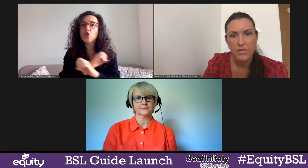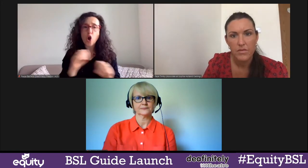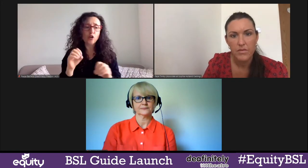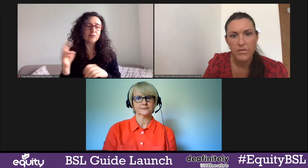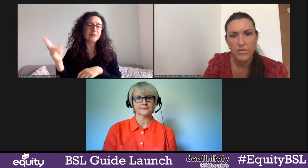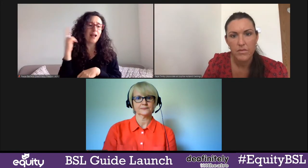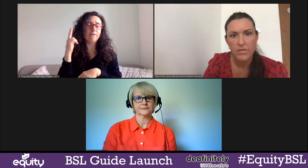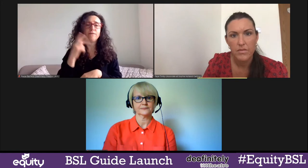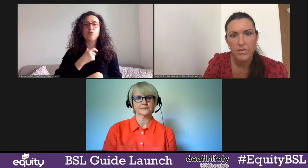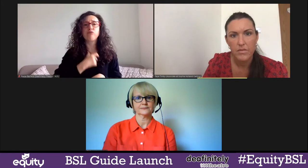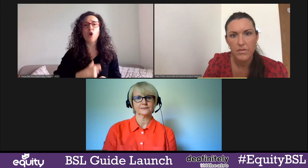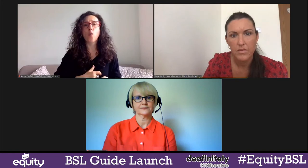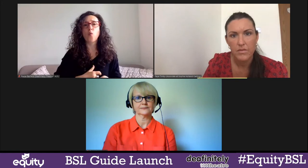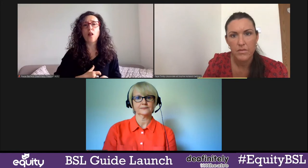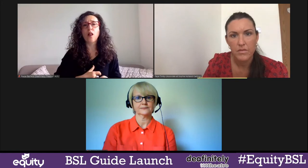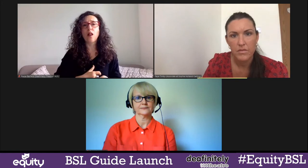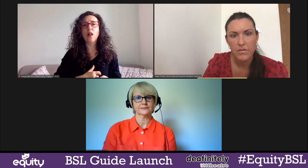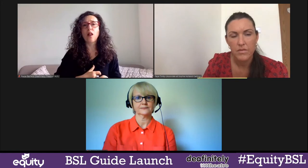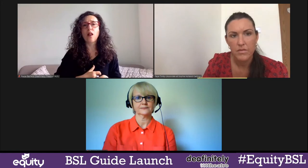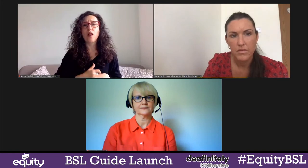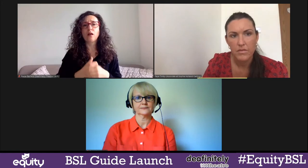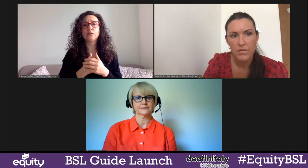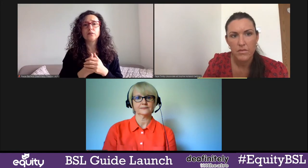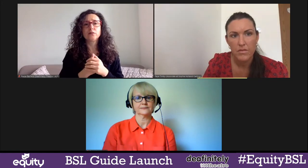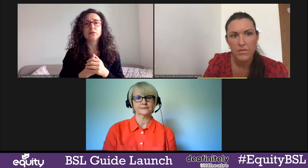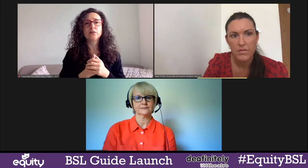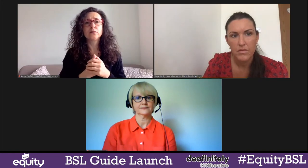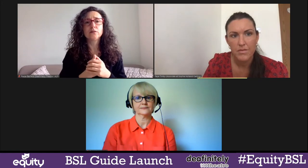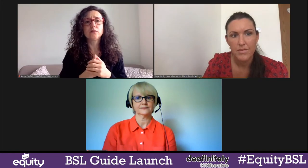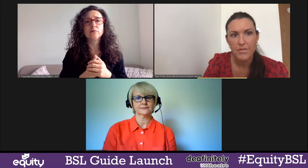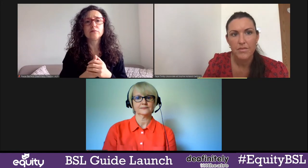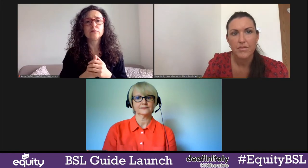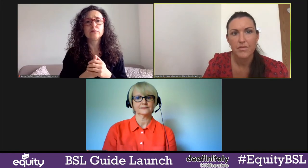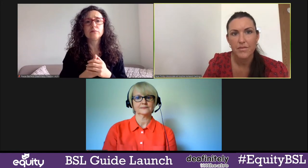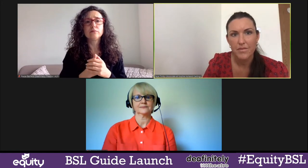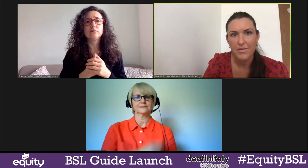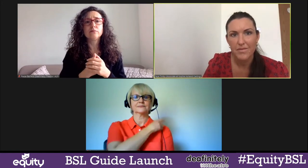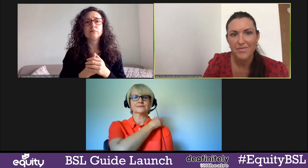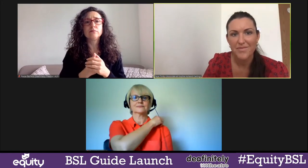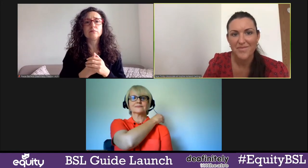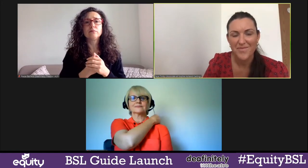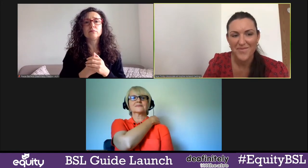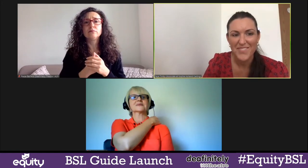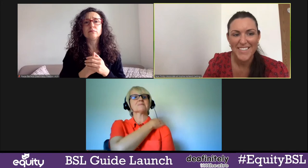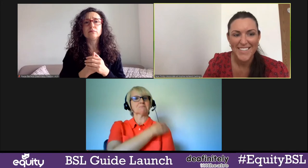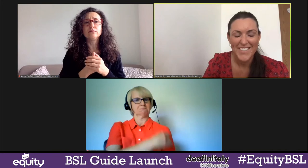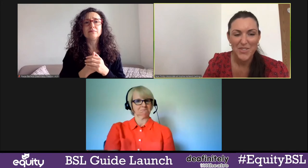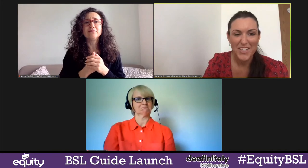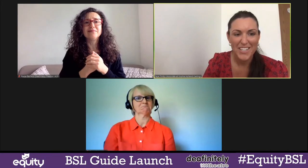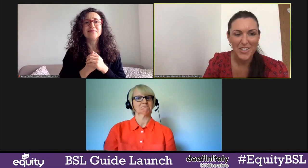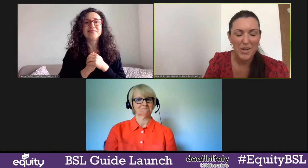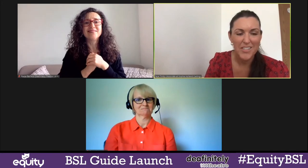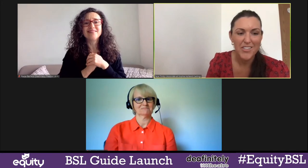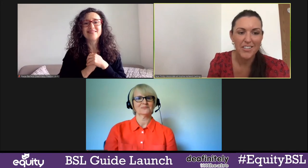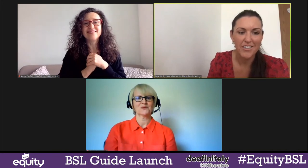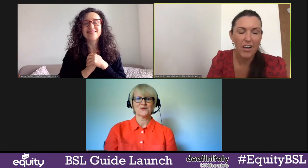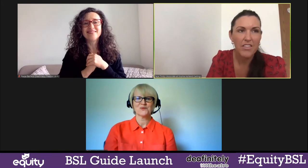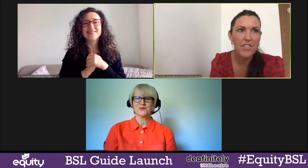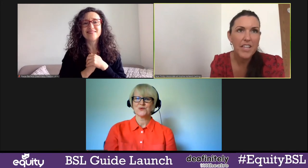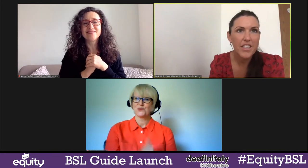actors in non-deaf roles? Your views on that one? A really good question. I think a lot of